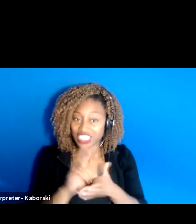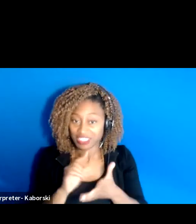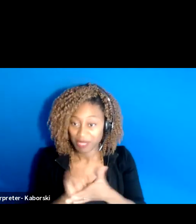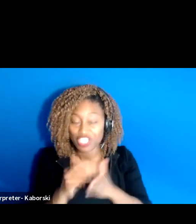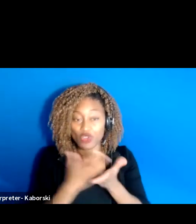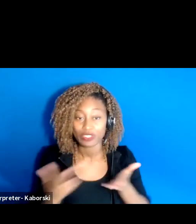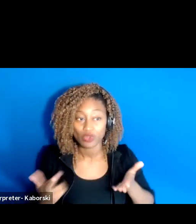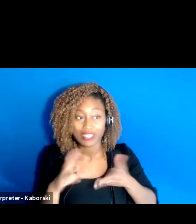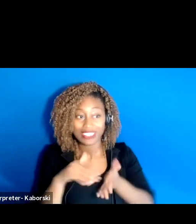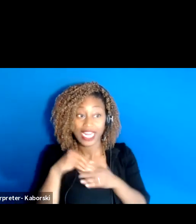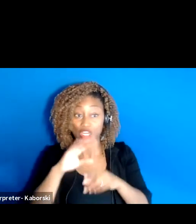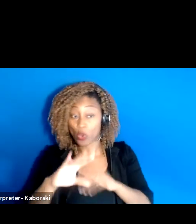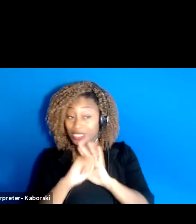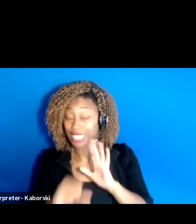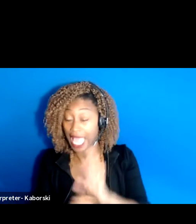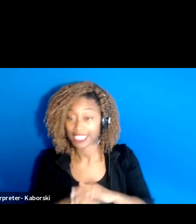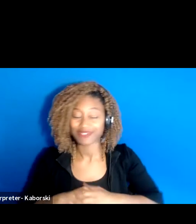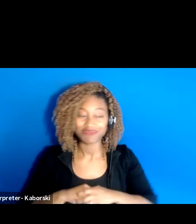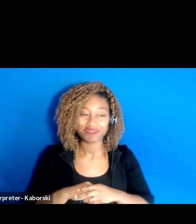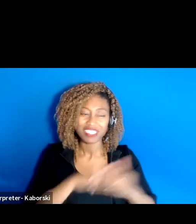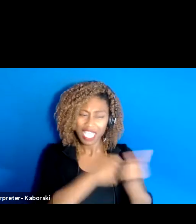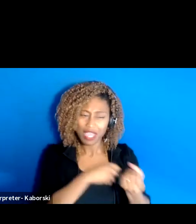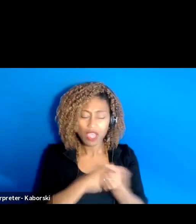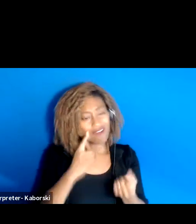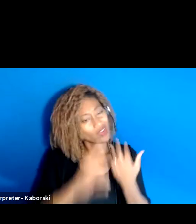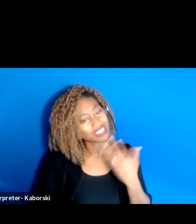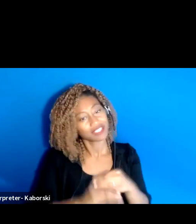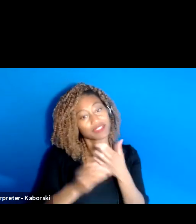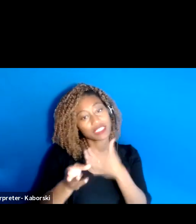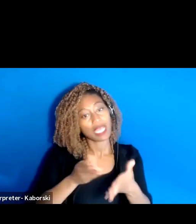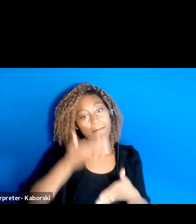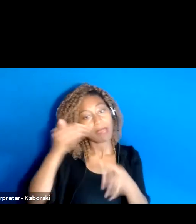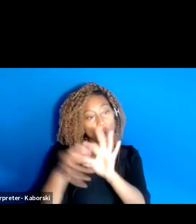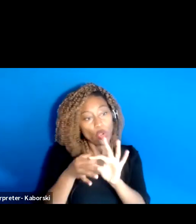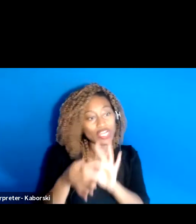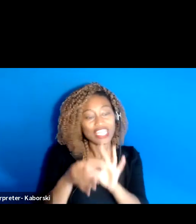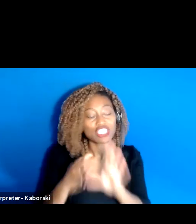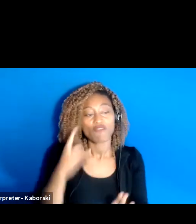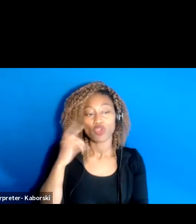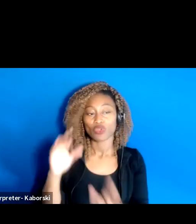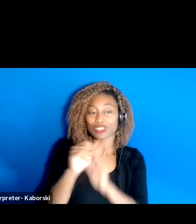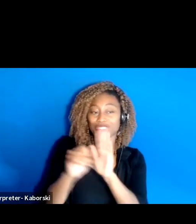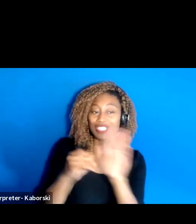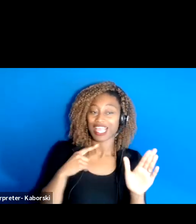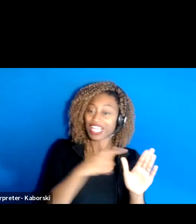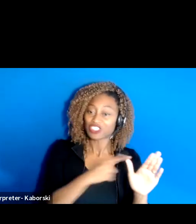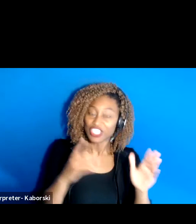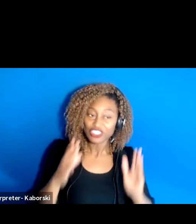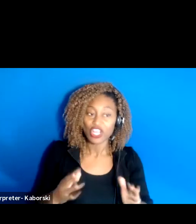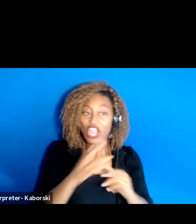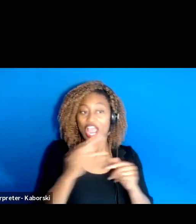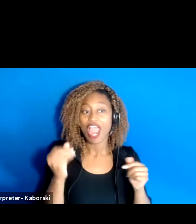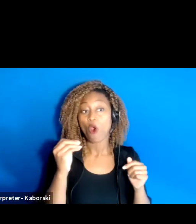advocating for additional services and better coordination to your state legislature or state